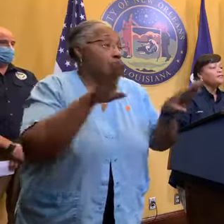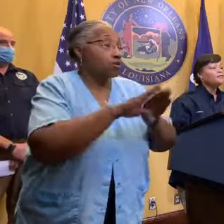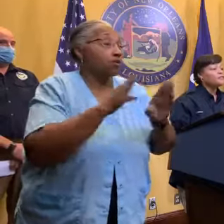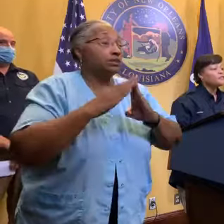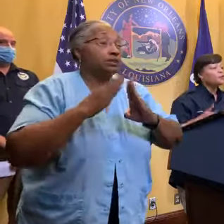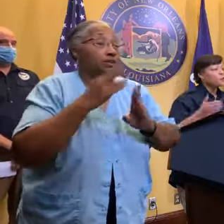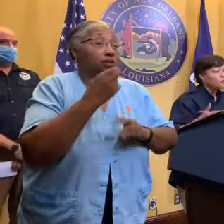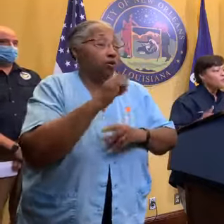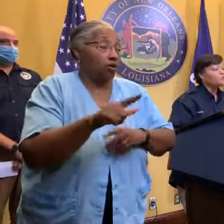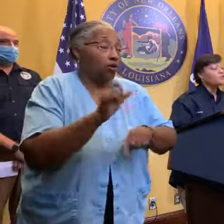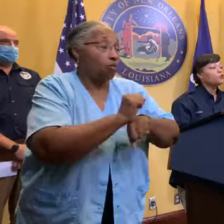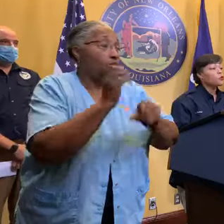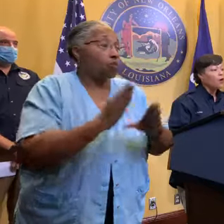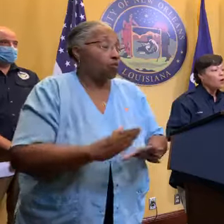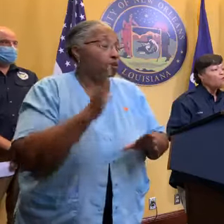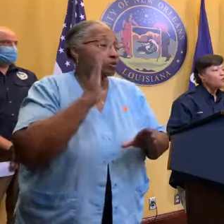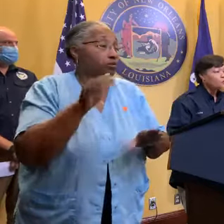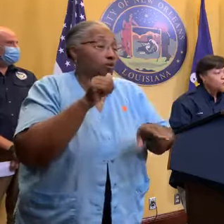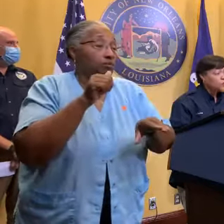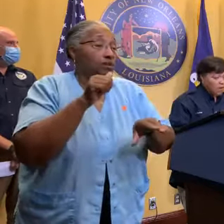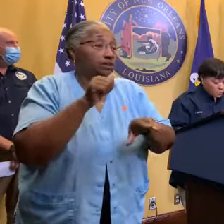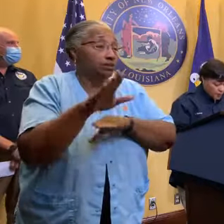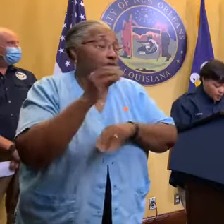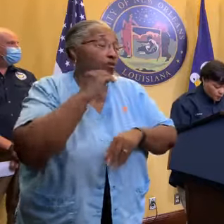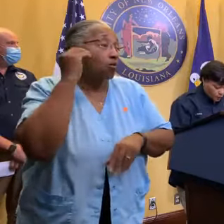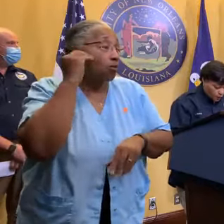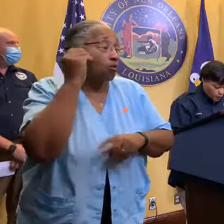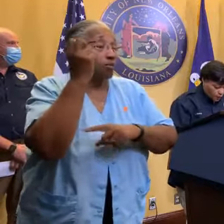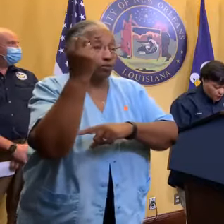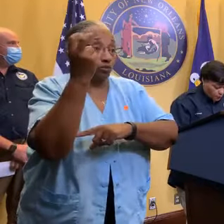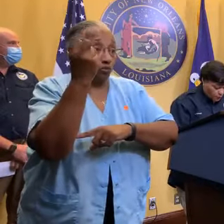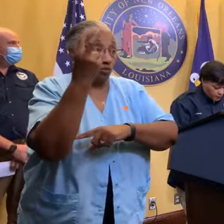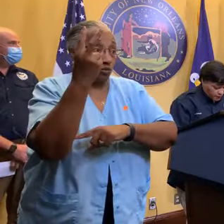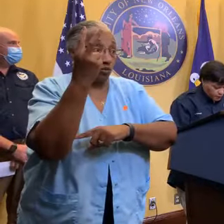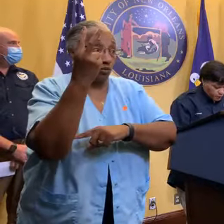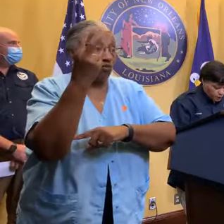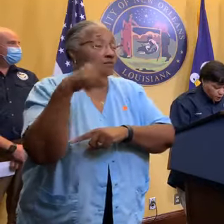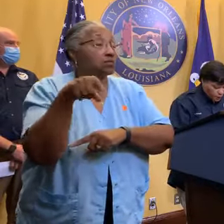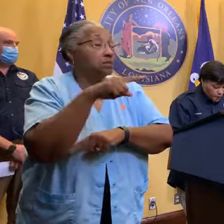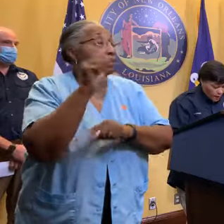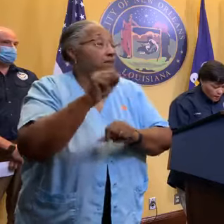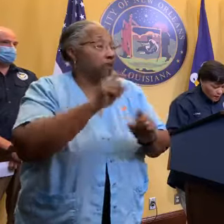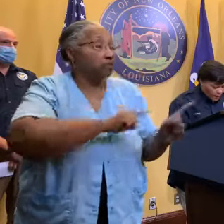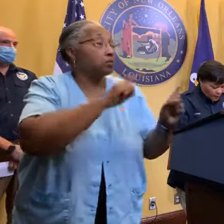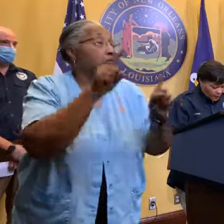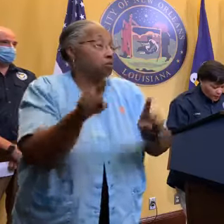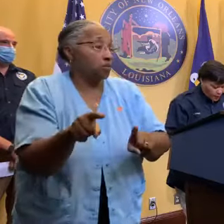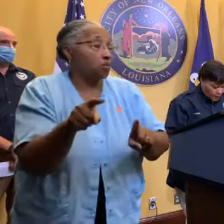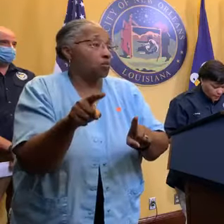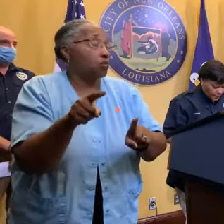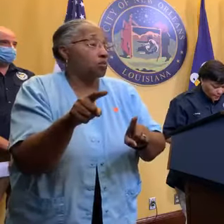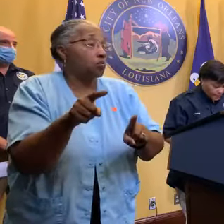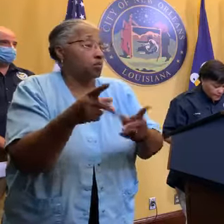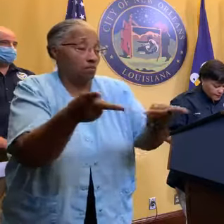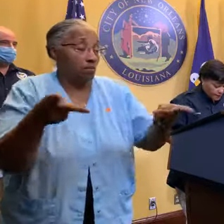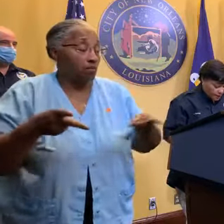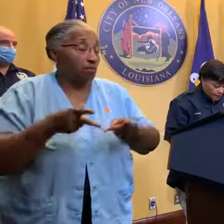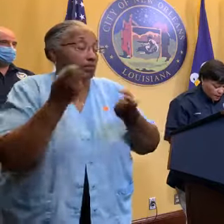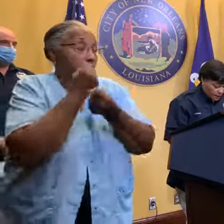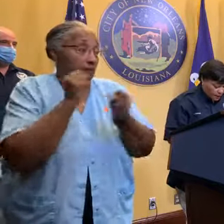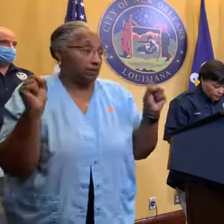will be dismissed, early dismissal, 12 noon, so they can move forward, get to their